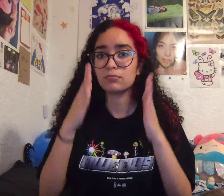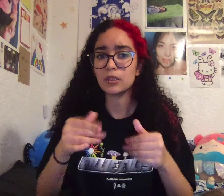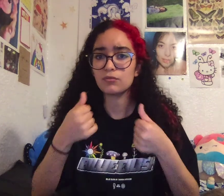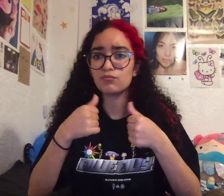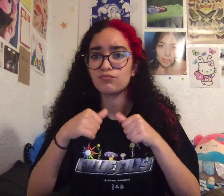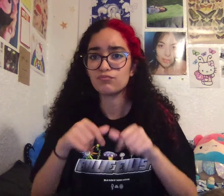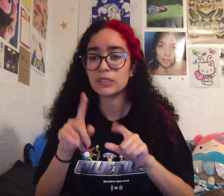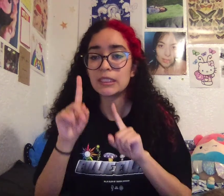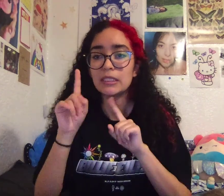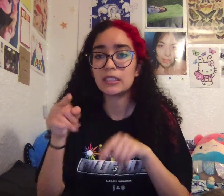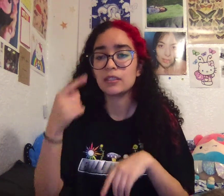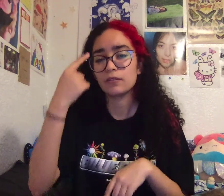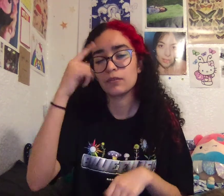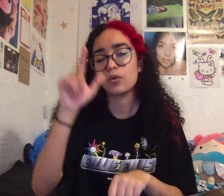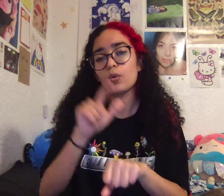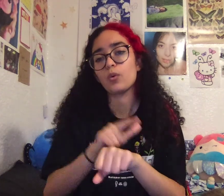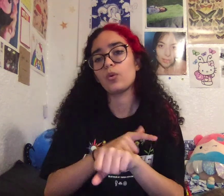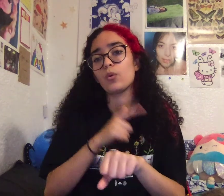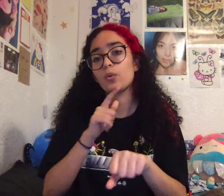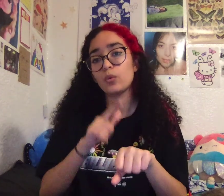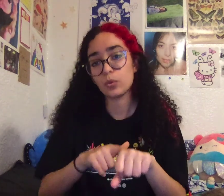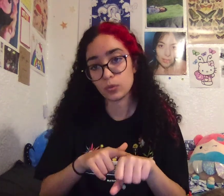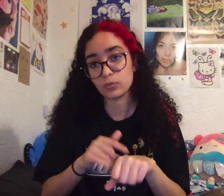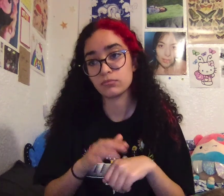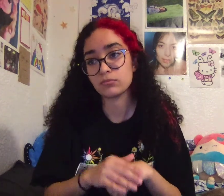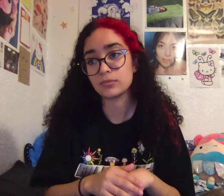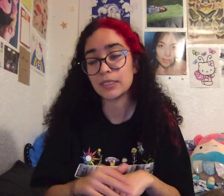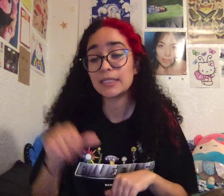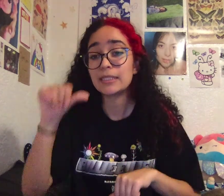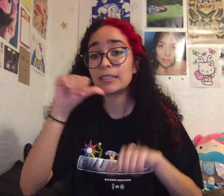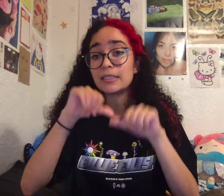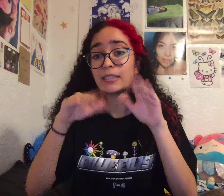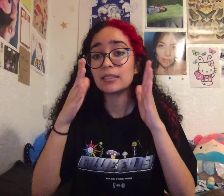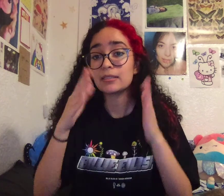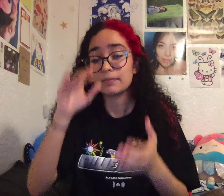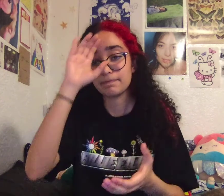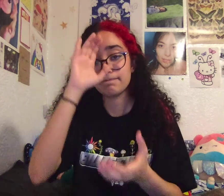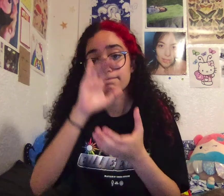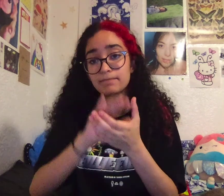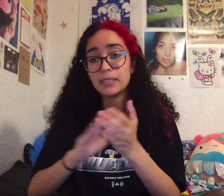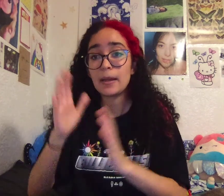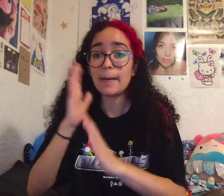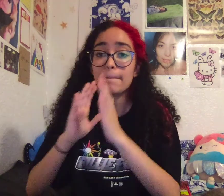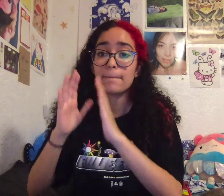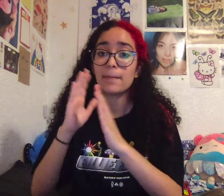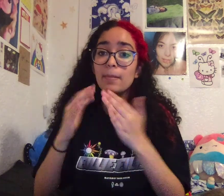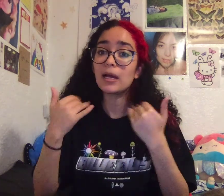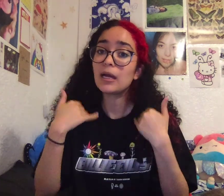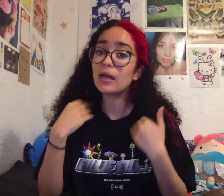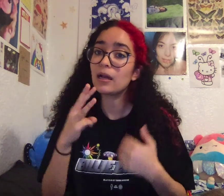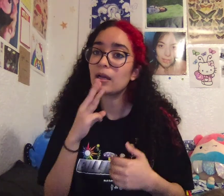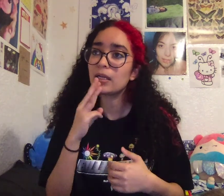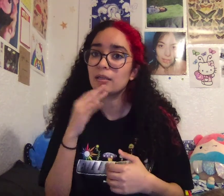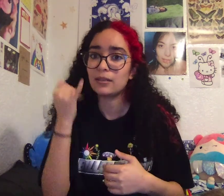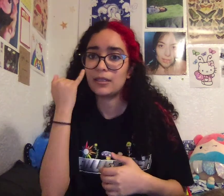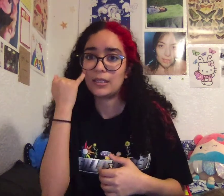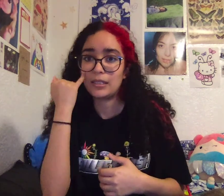long time. Well, scientists believe there used to be water on Mars. If there was water, there may have